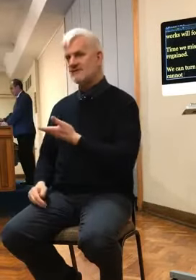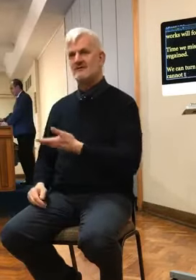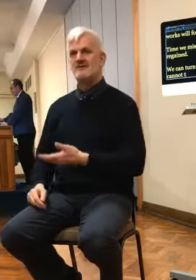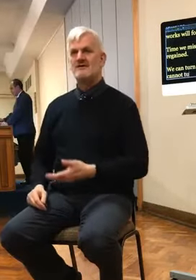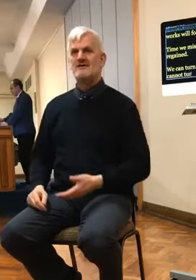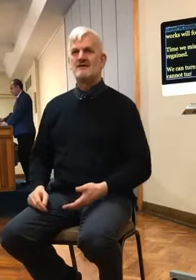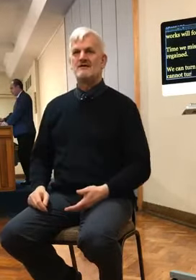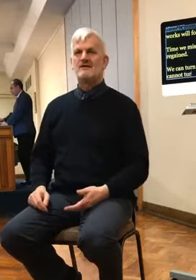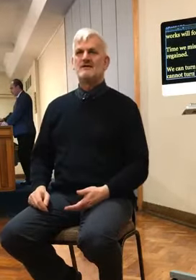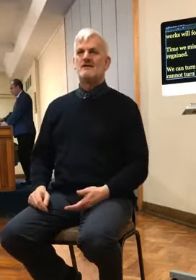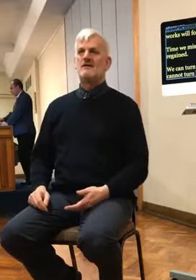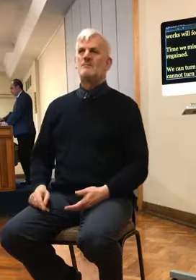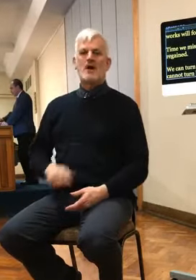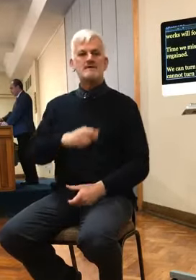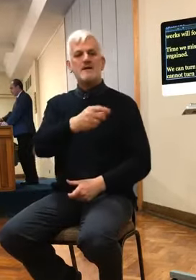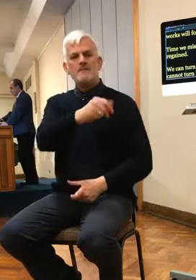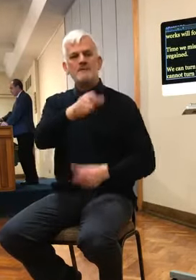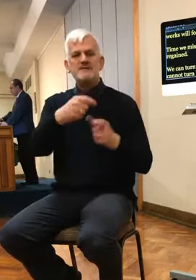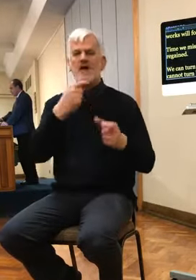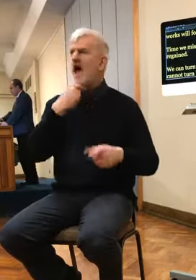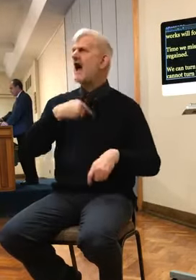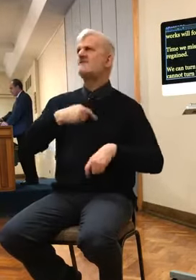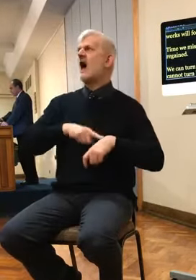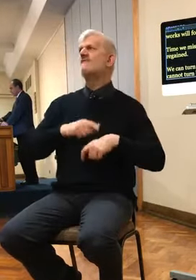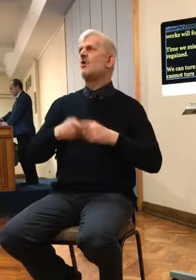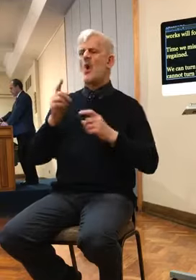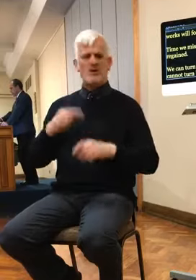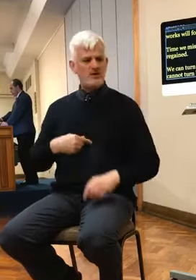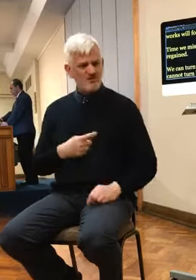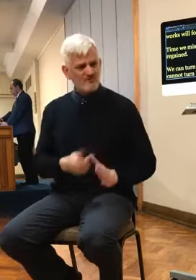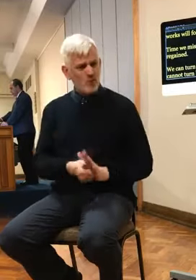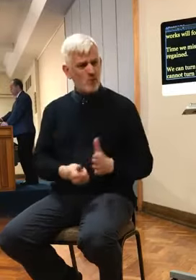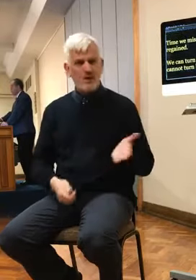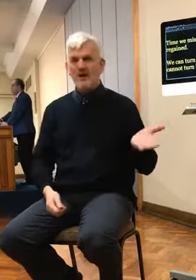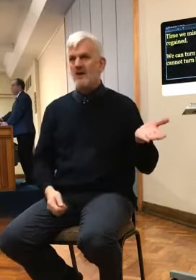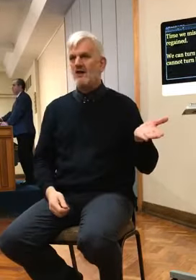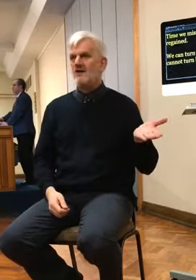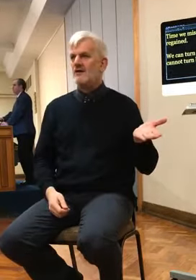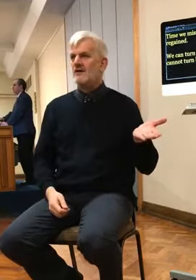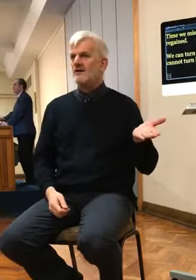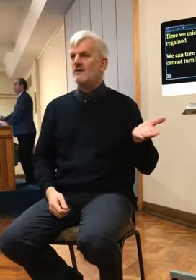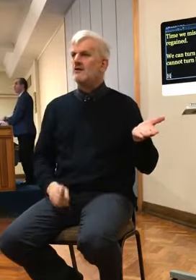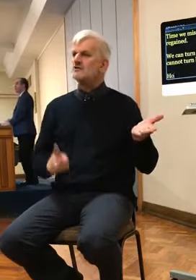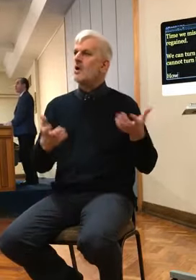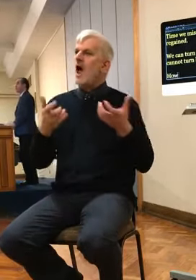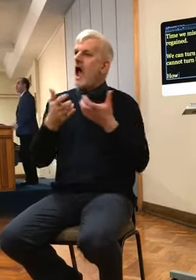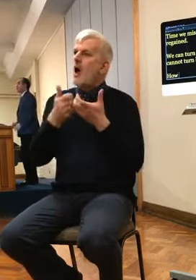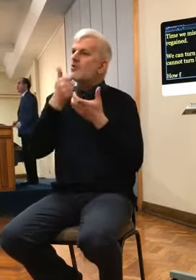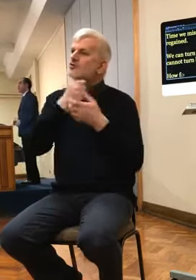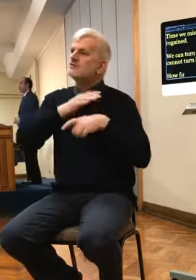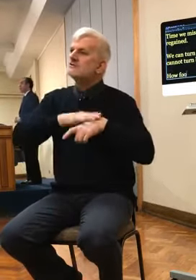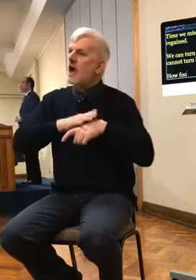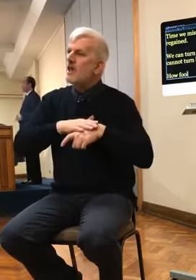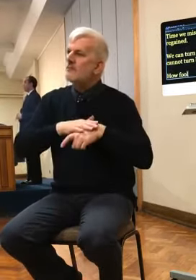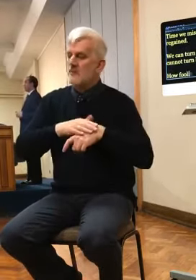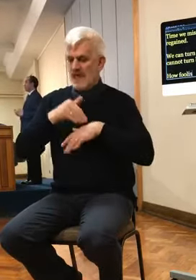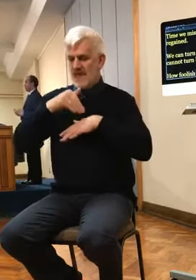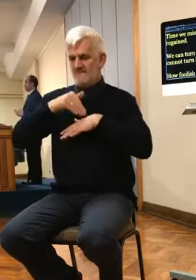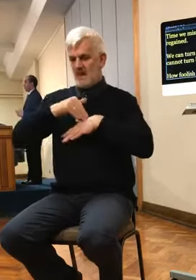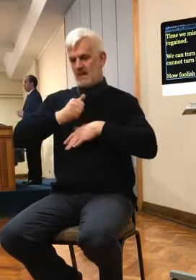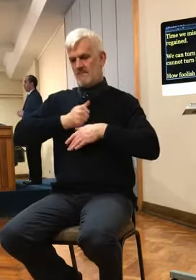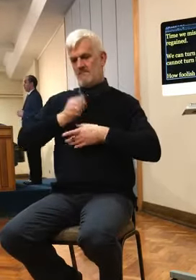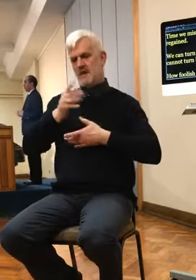no time for God. So the way we use our time affects our spiritual life. Some people say, oh, I'm too